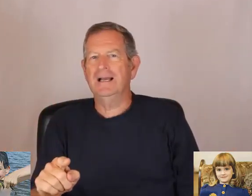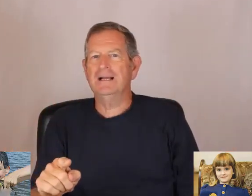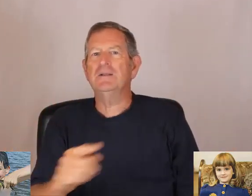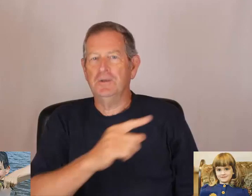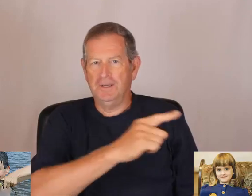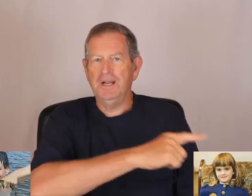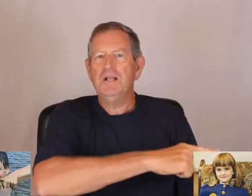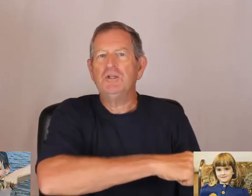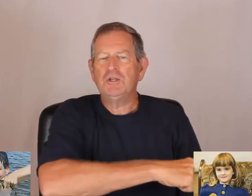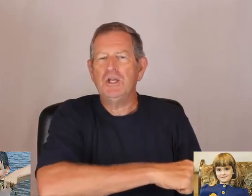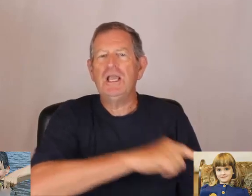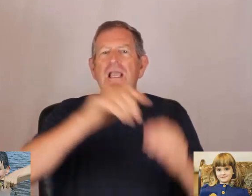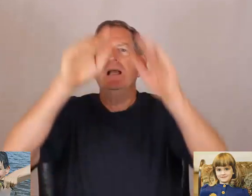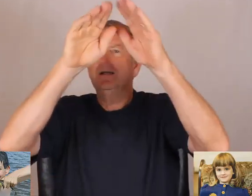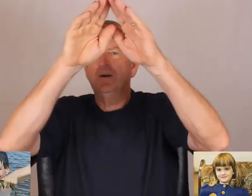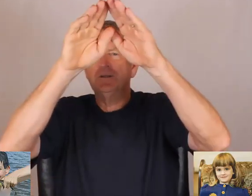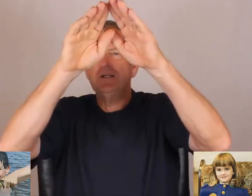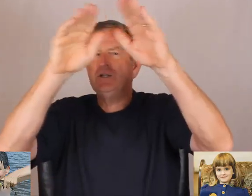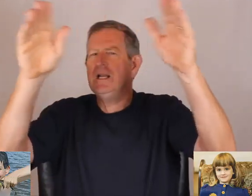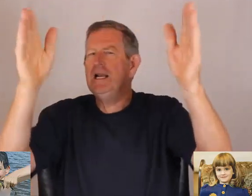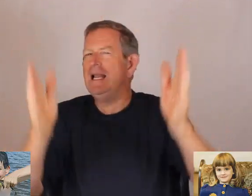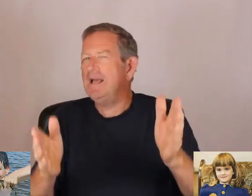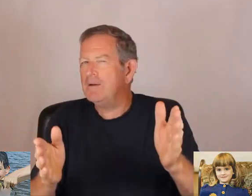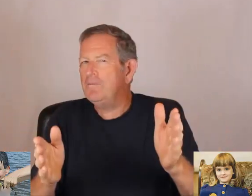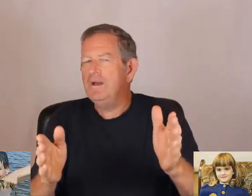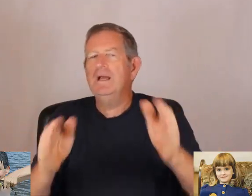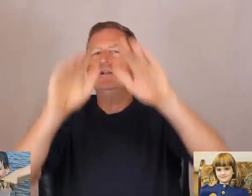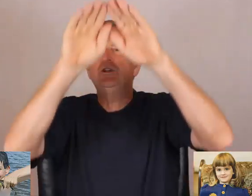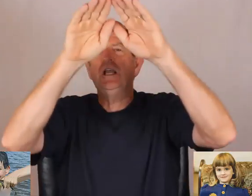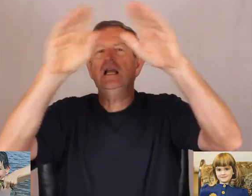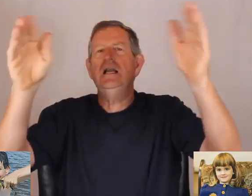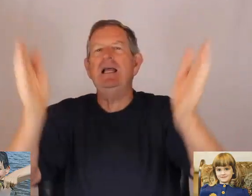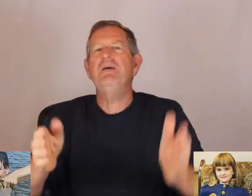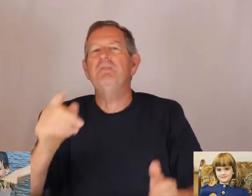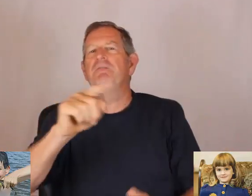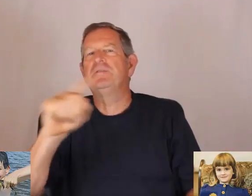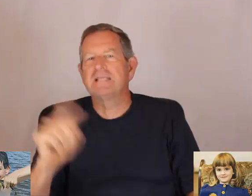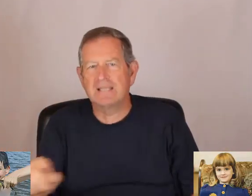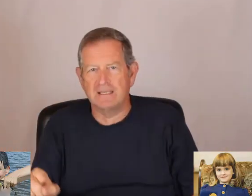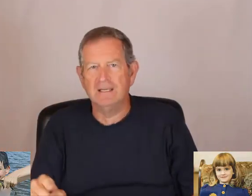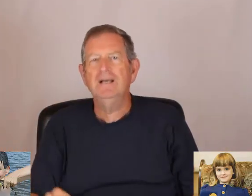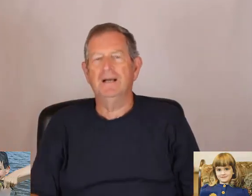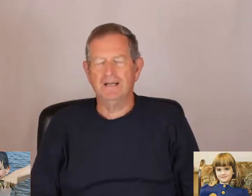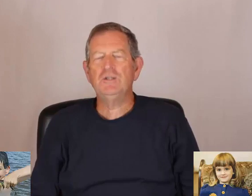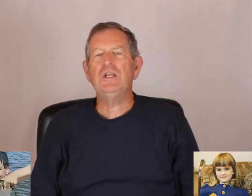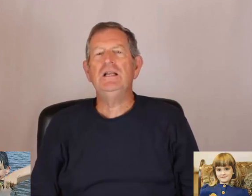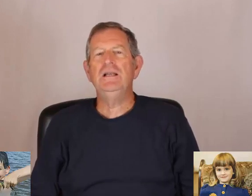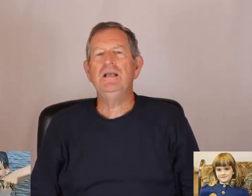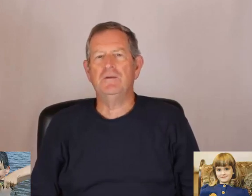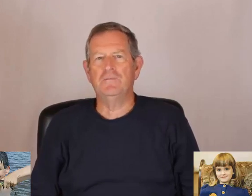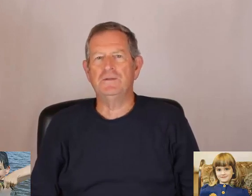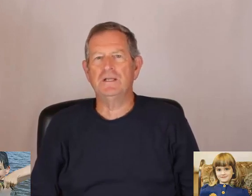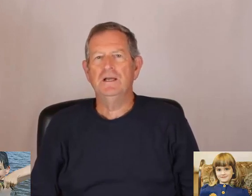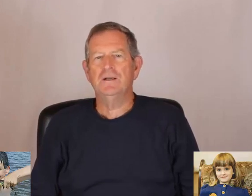Yeah, good. She, don't say she live, she lives. She lives.